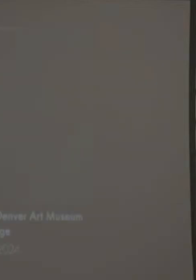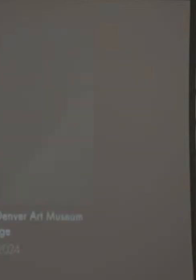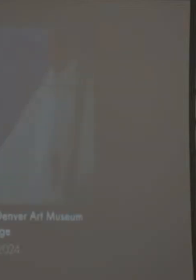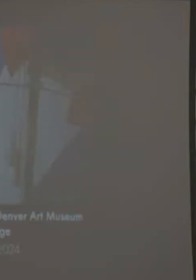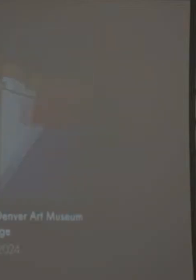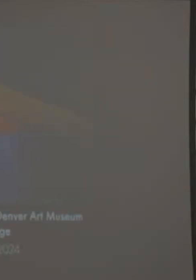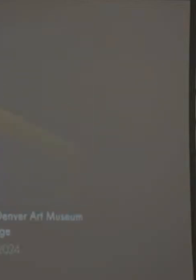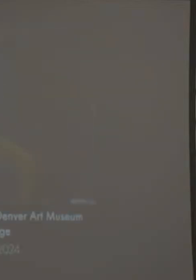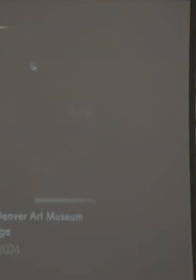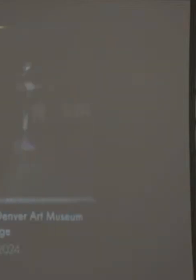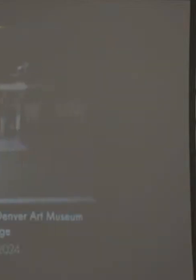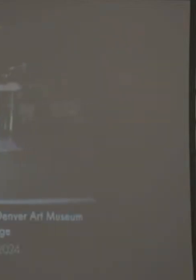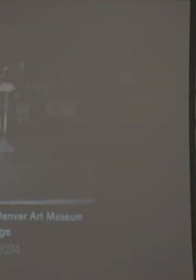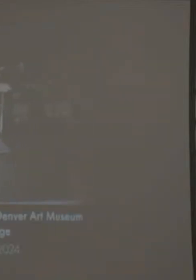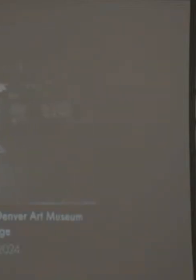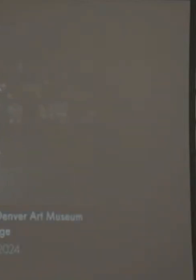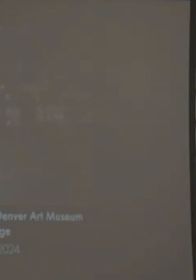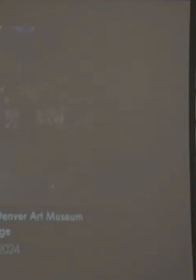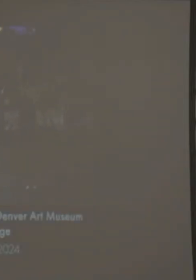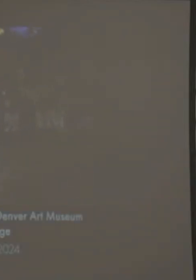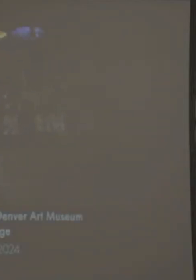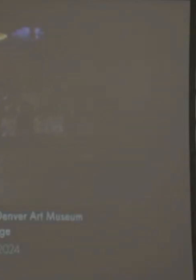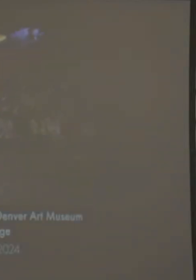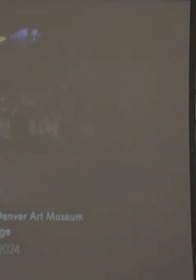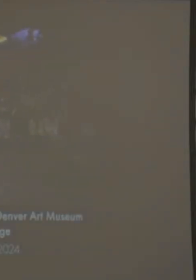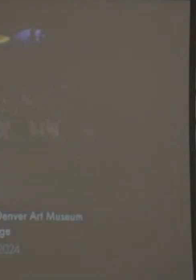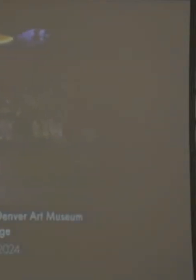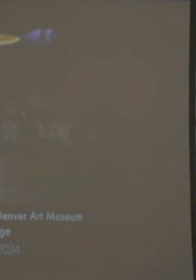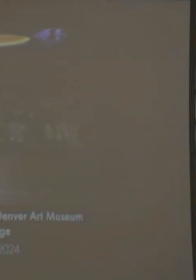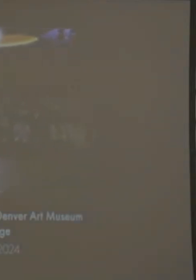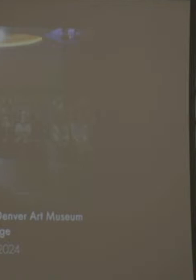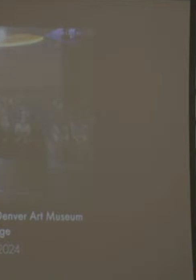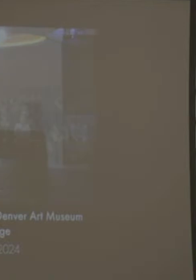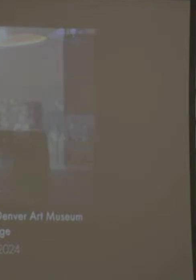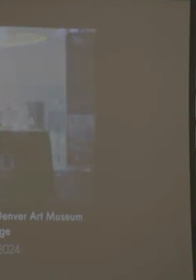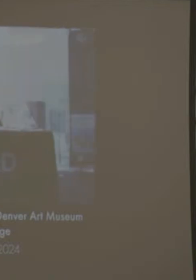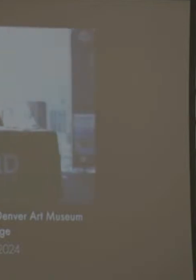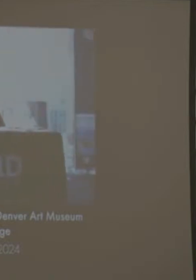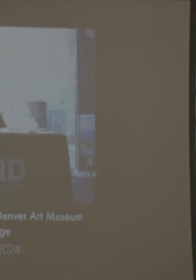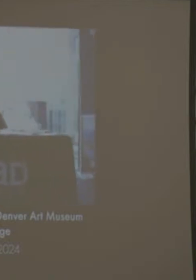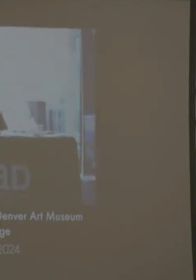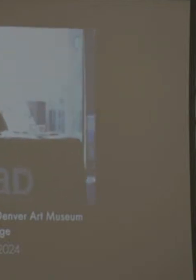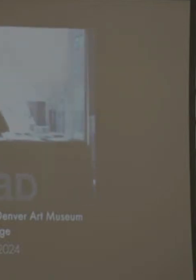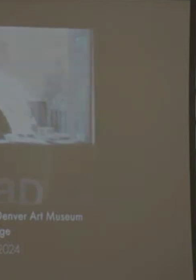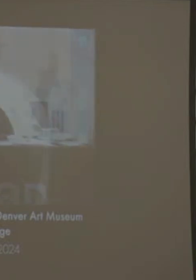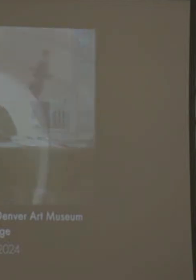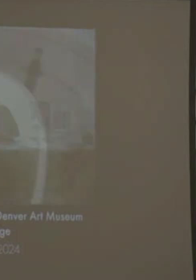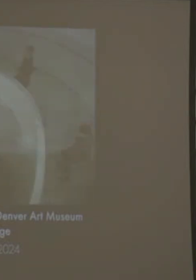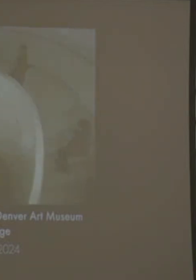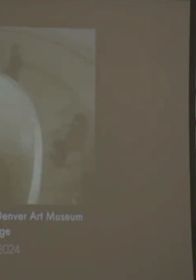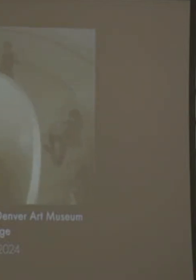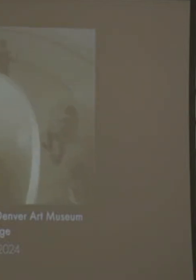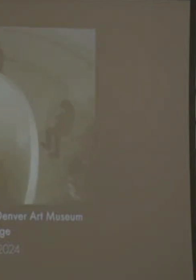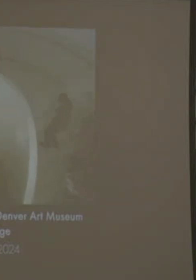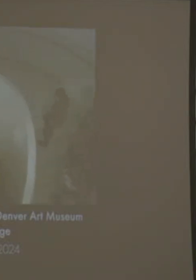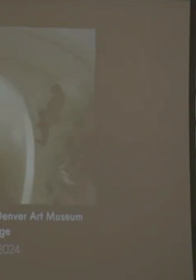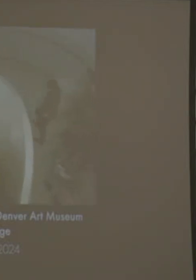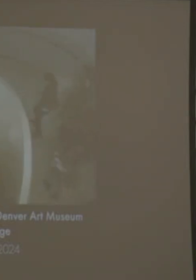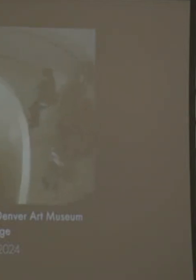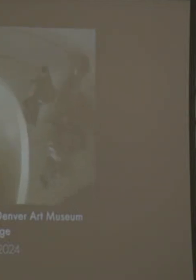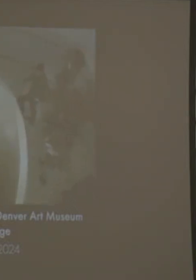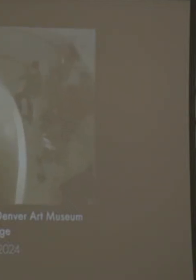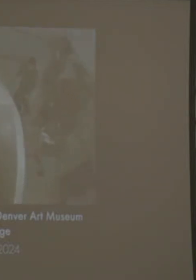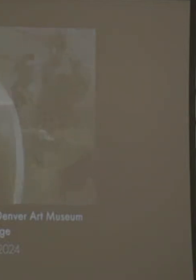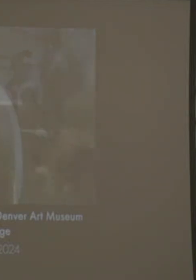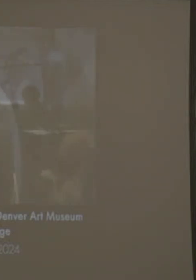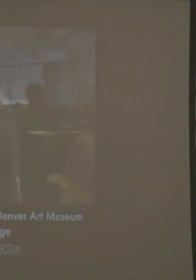Having positive and creative people surround me here at Red Rocks has truly made me flourish. Completing